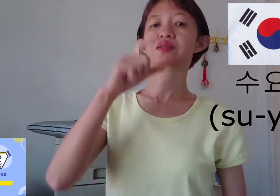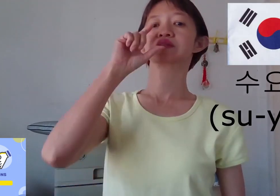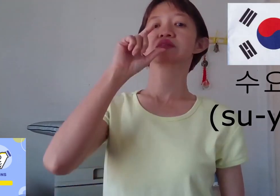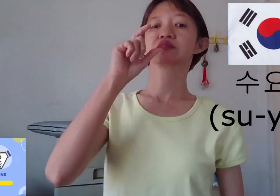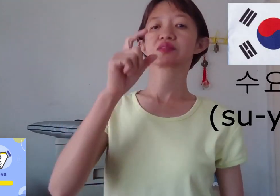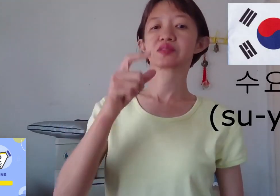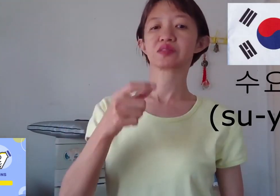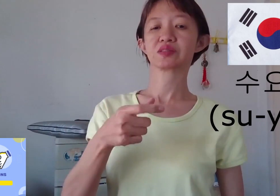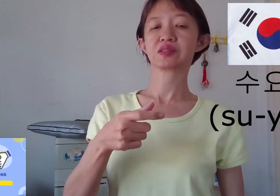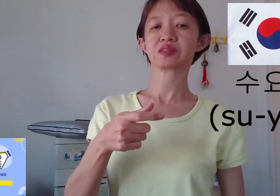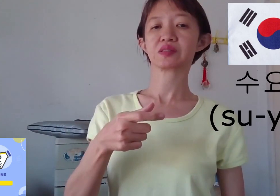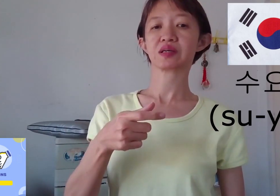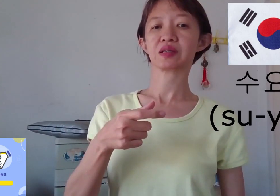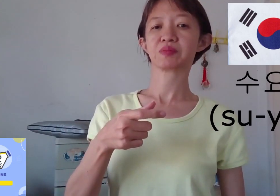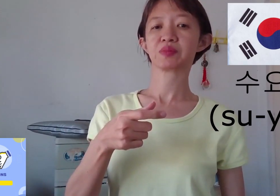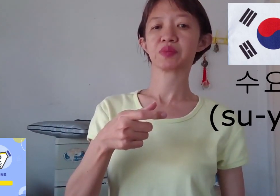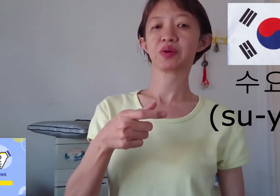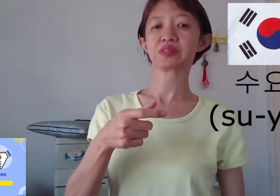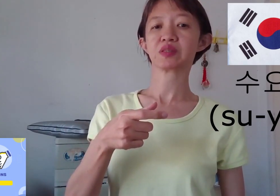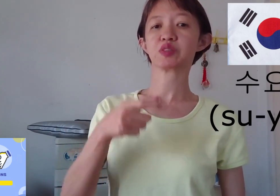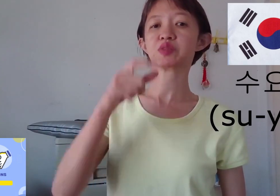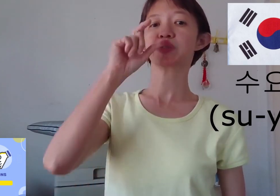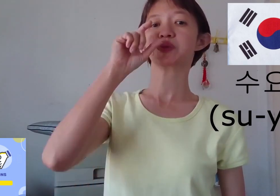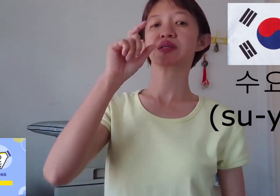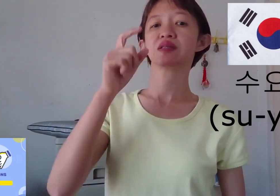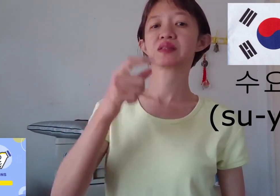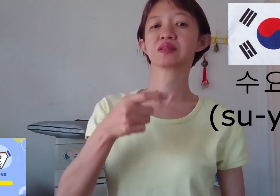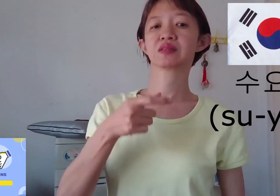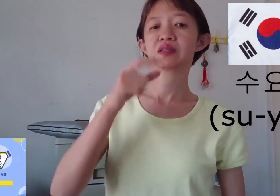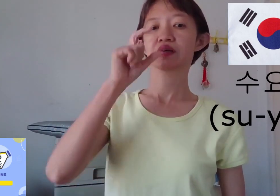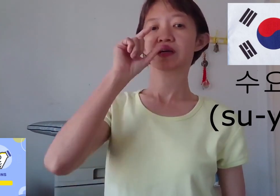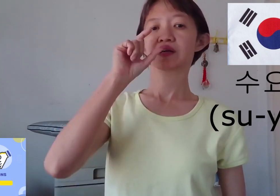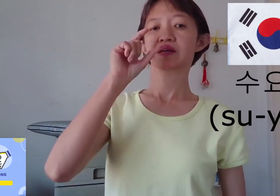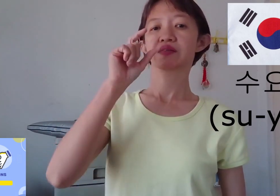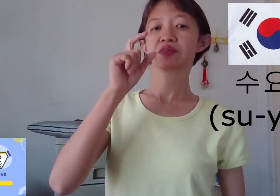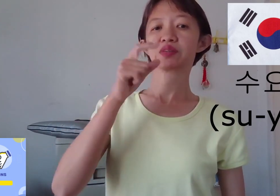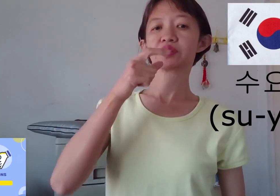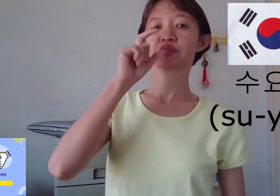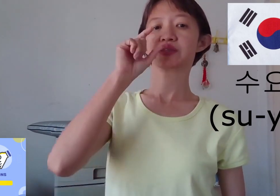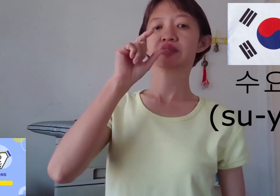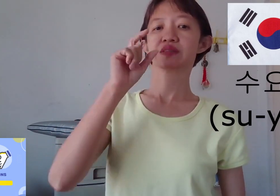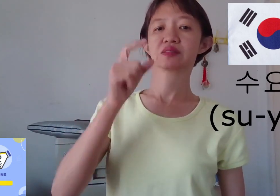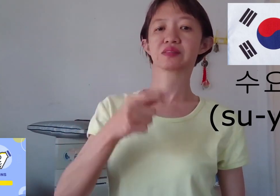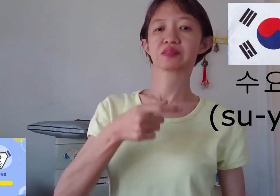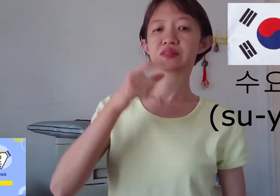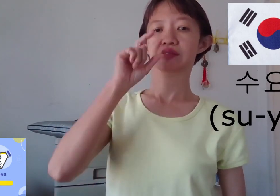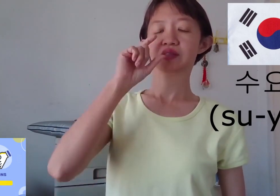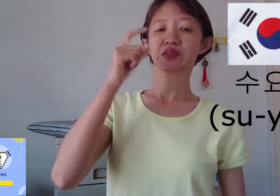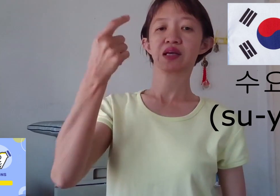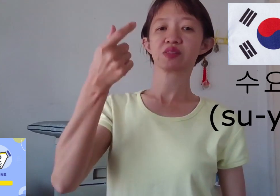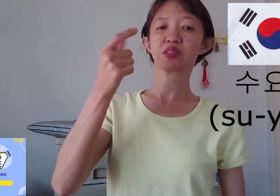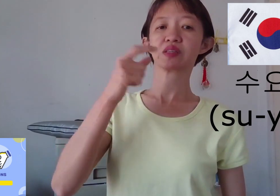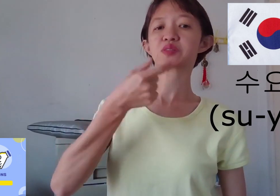And this is Wednesday or Suyuil for Korean. So it's like drinking